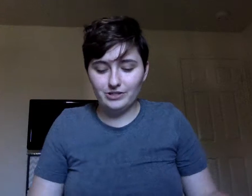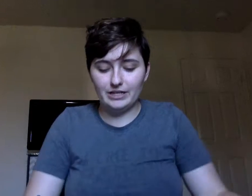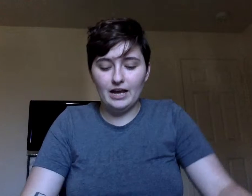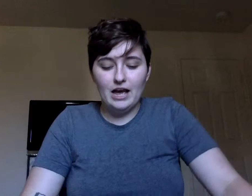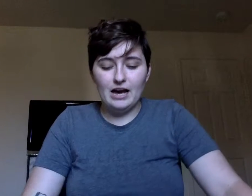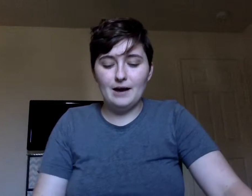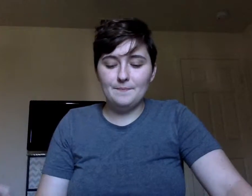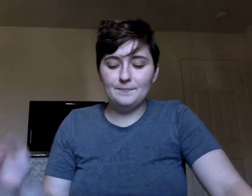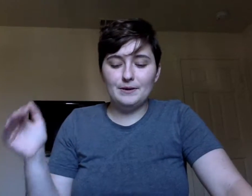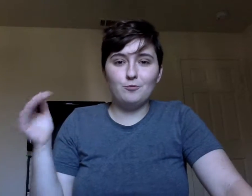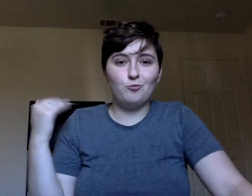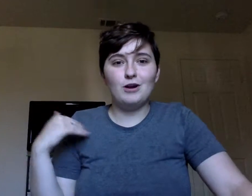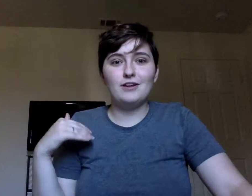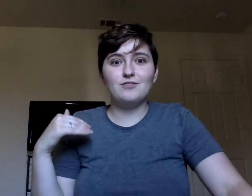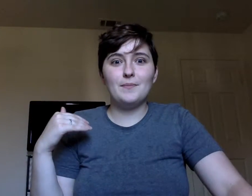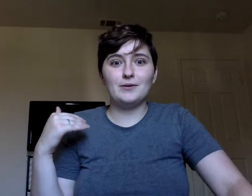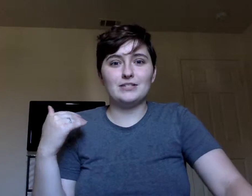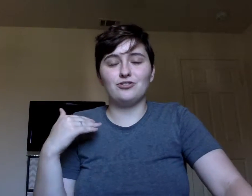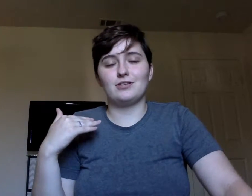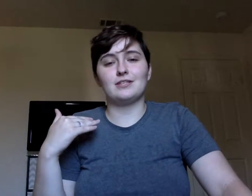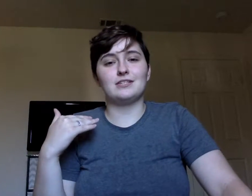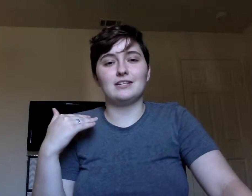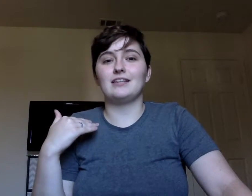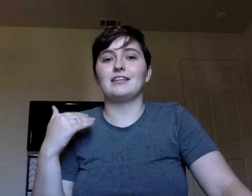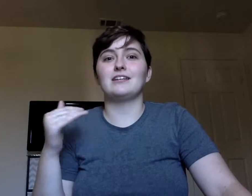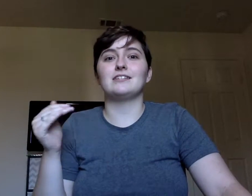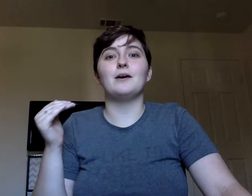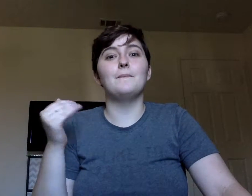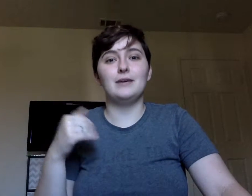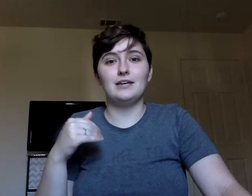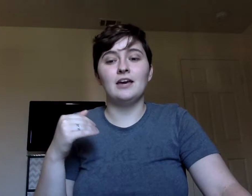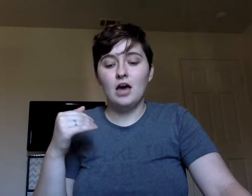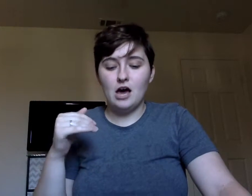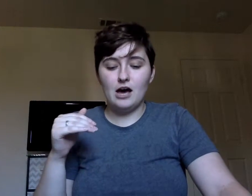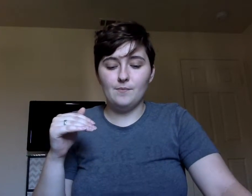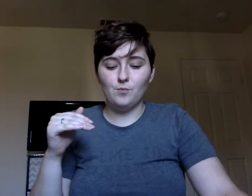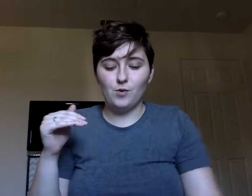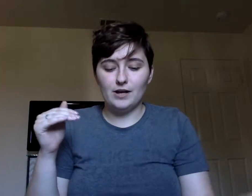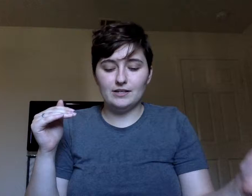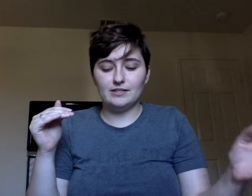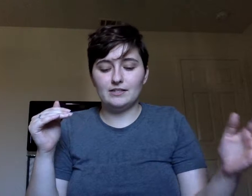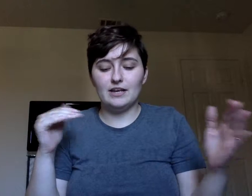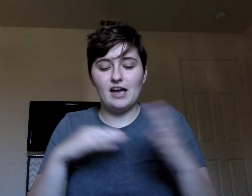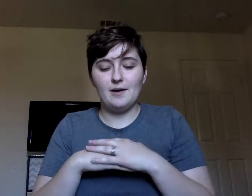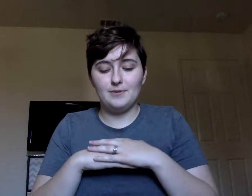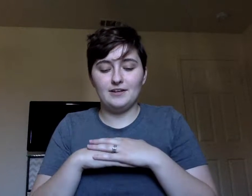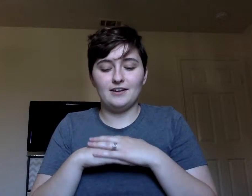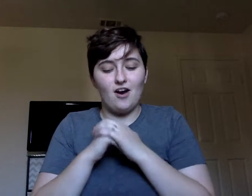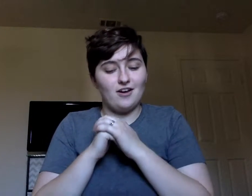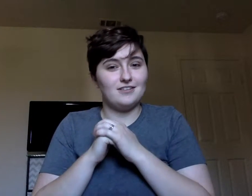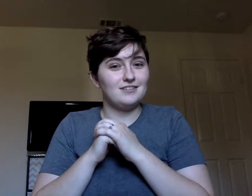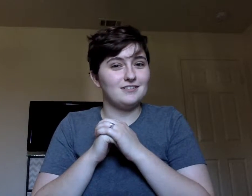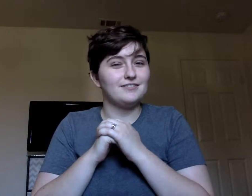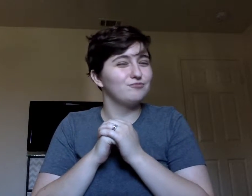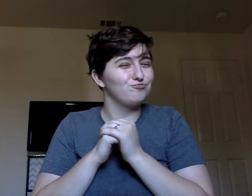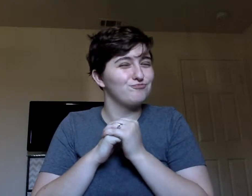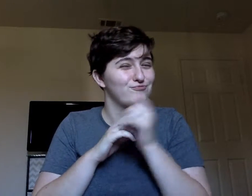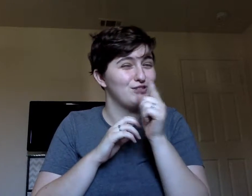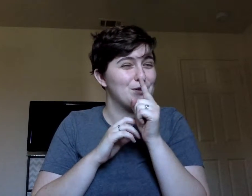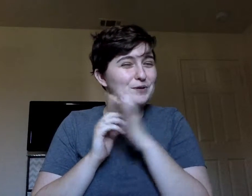interesting. But one of the most interesting things to me was Ebbinghaus. Don't know if